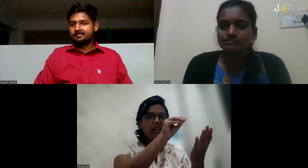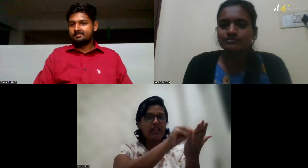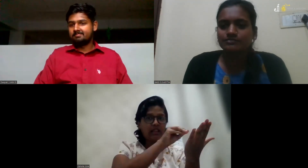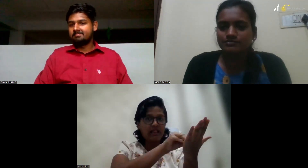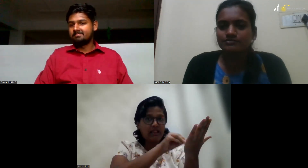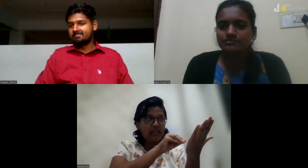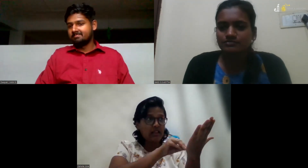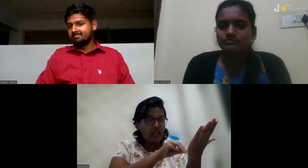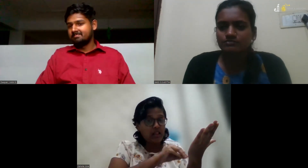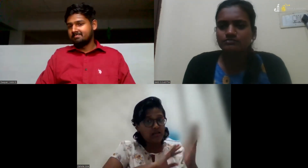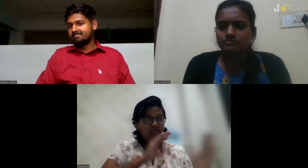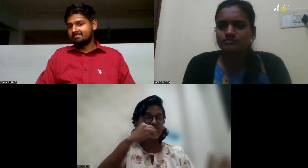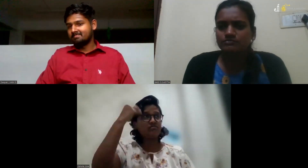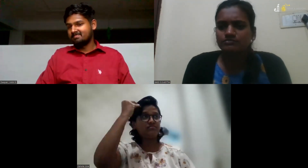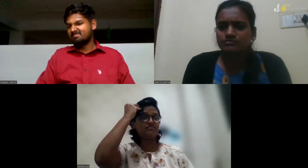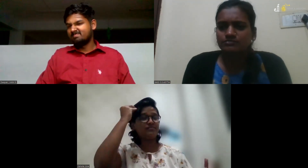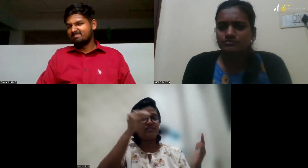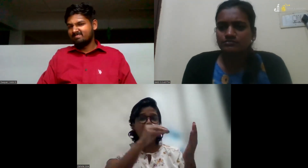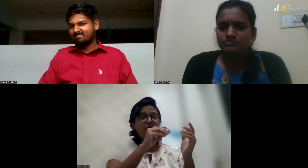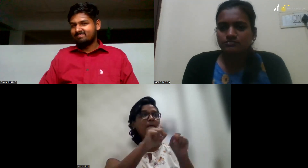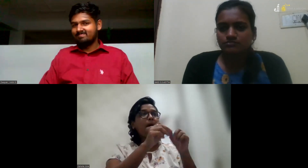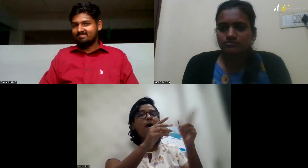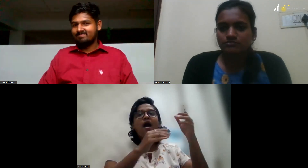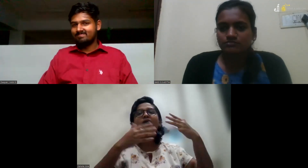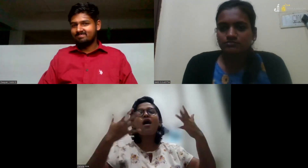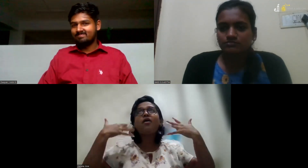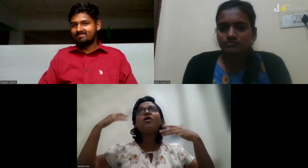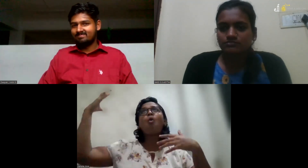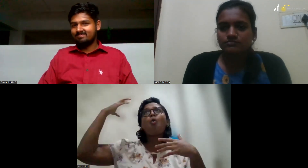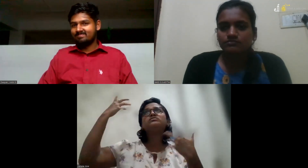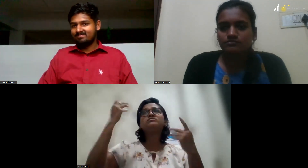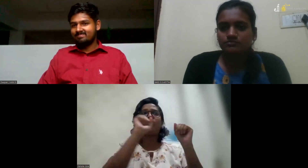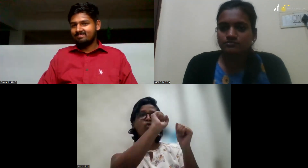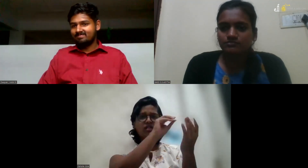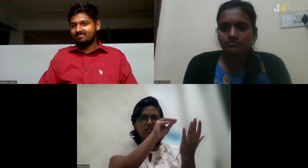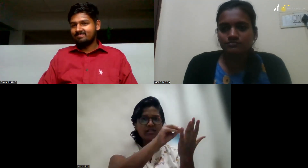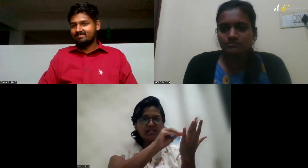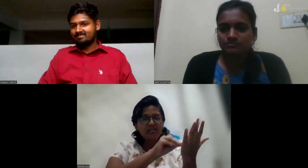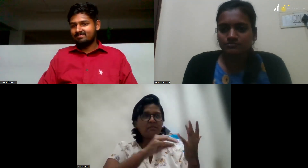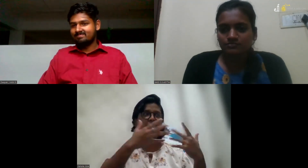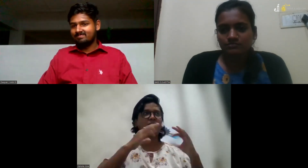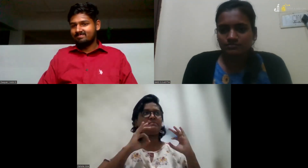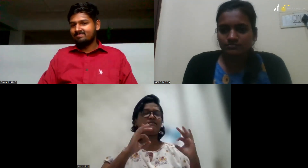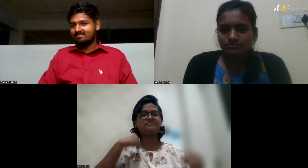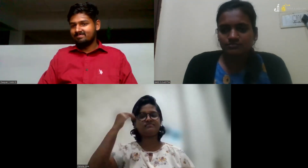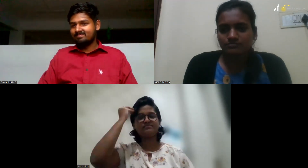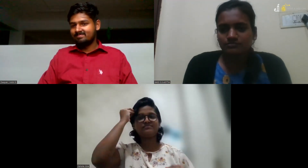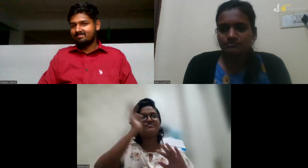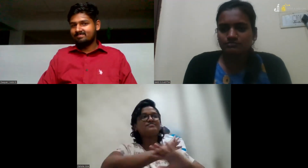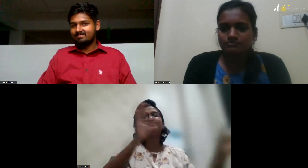laptop. I research all of the things on the laptop, and I note it down on my